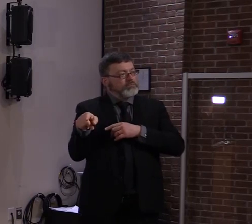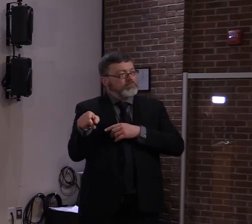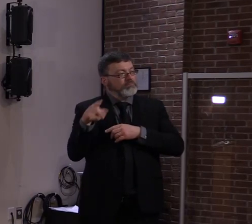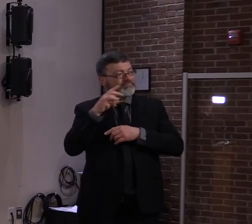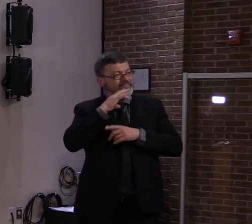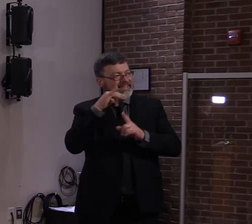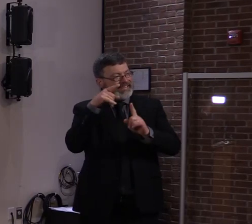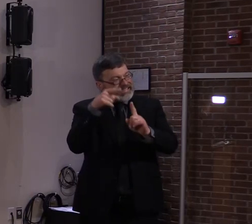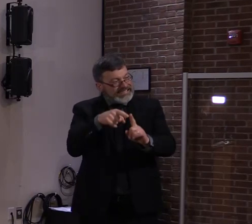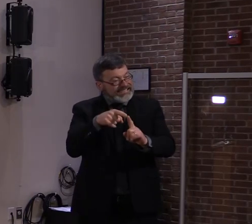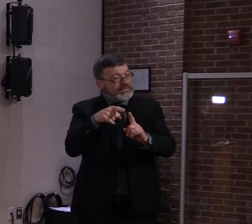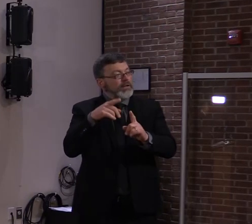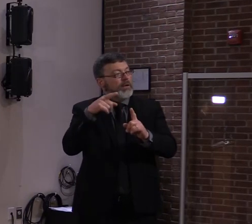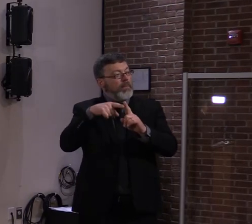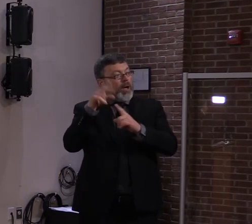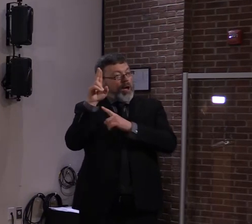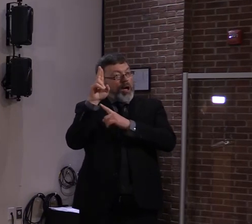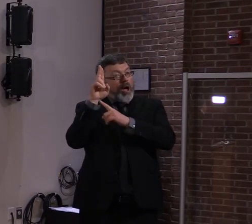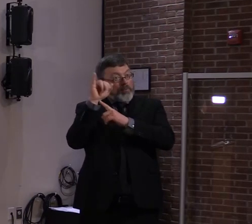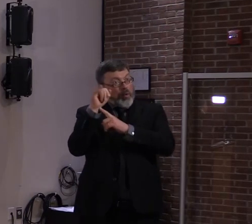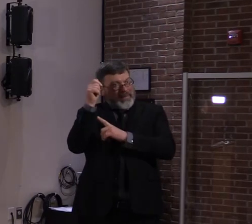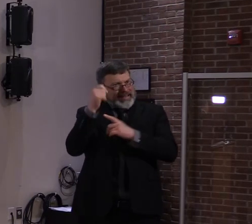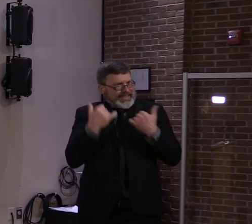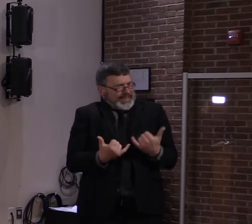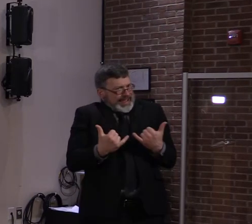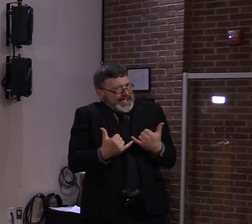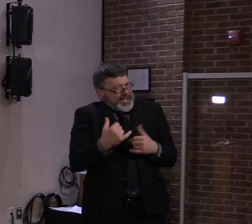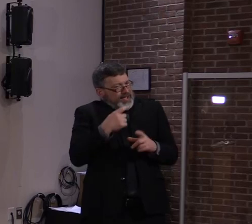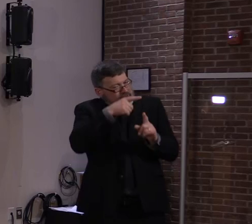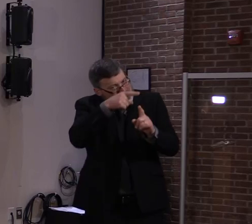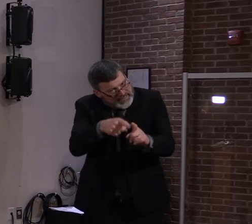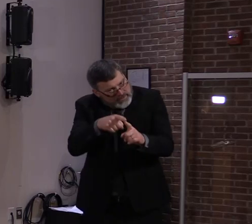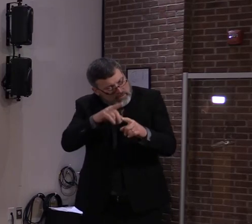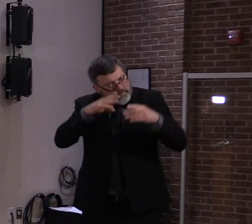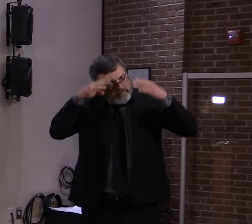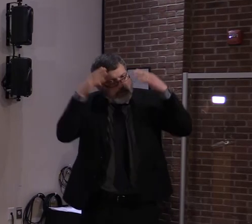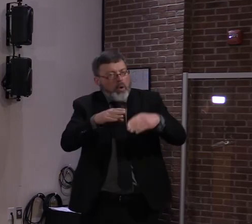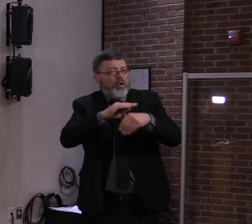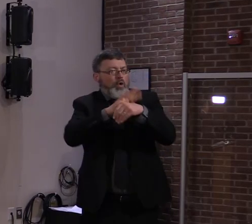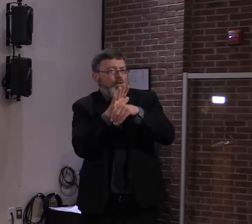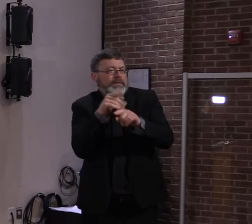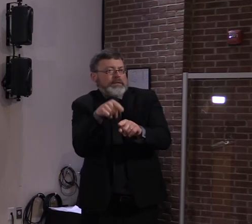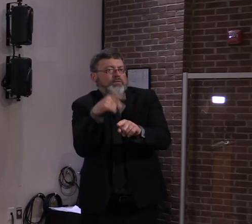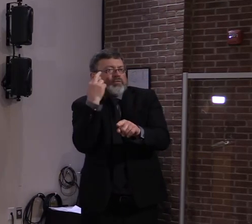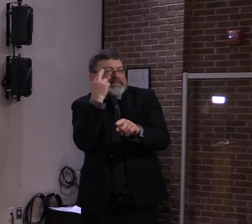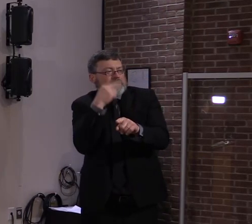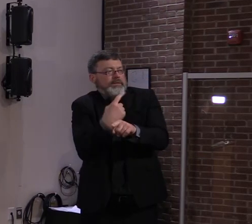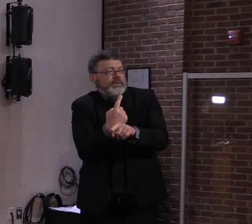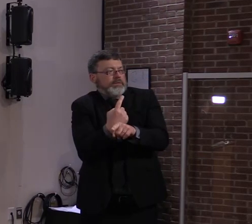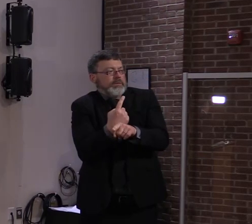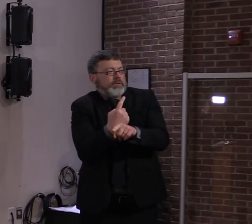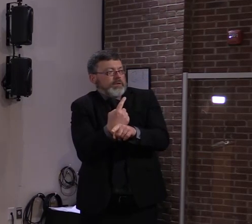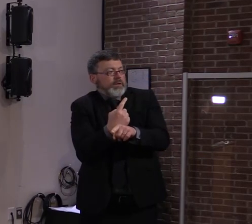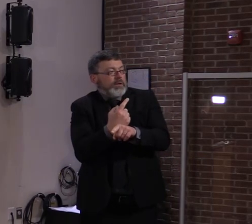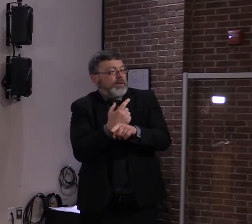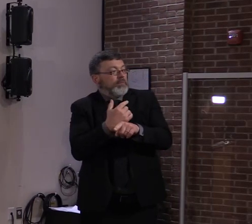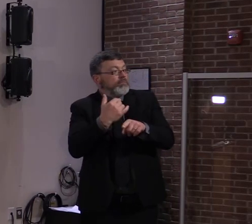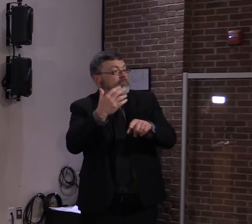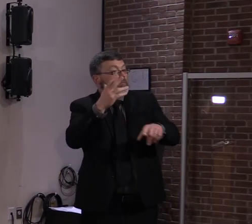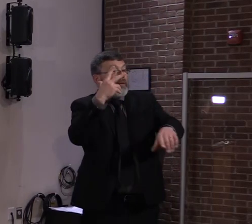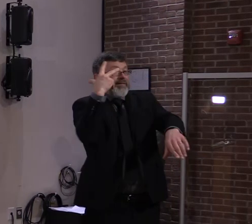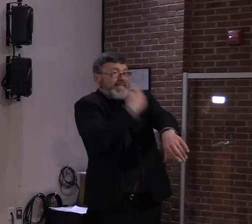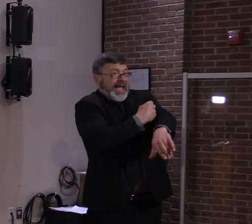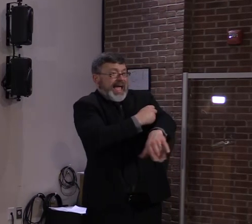circumstances. Obviously, as more people get vaccinated, those circumstances may become irrelevant.